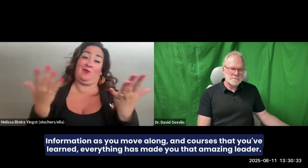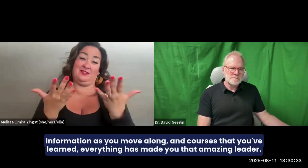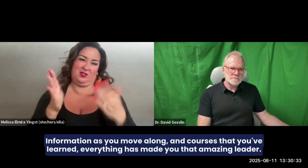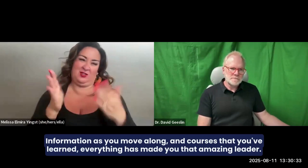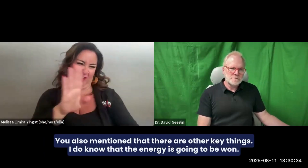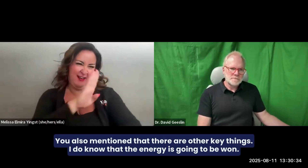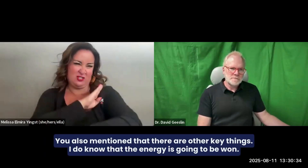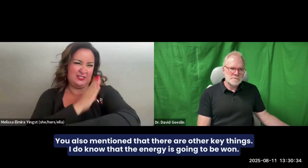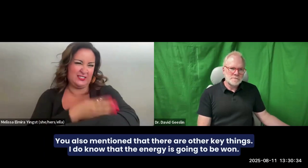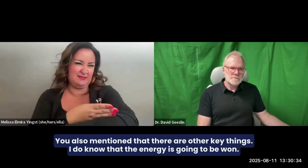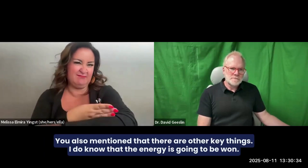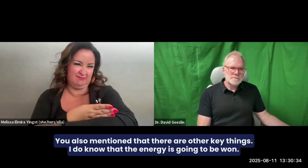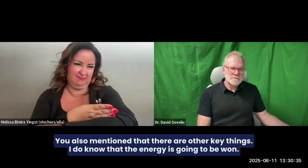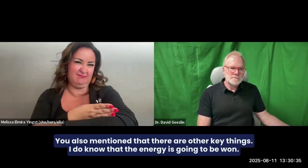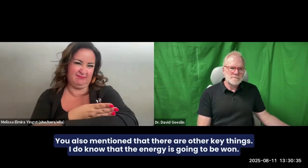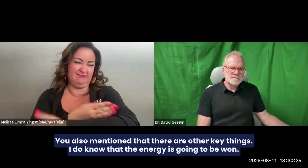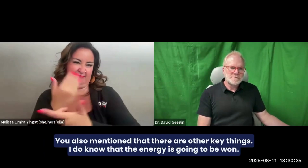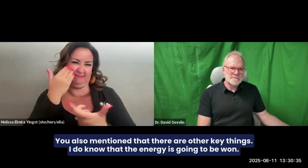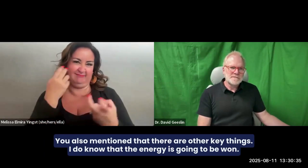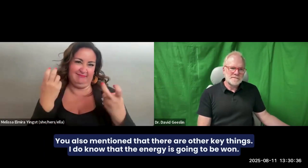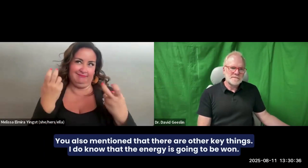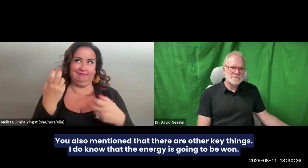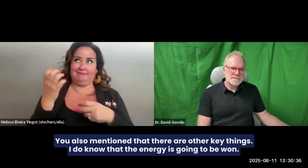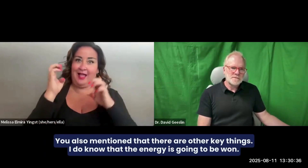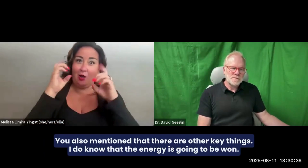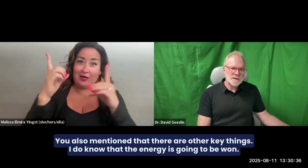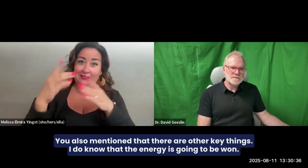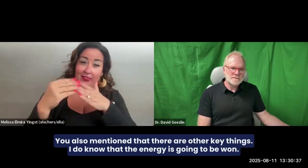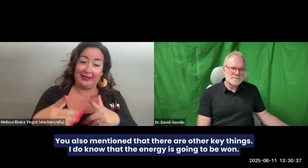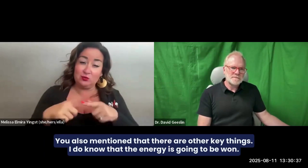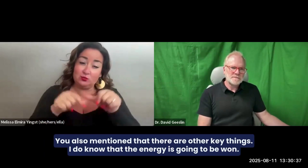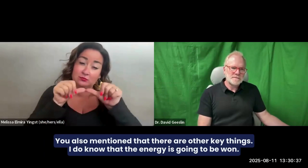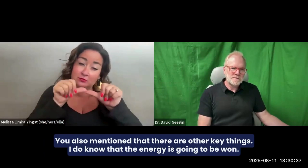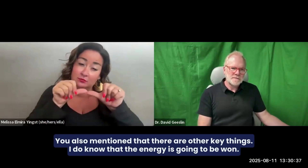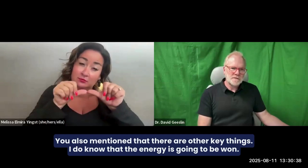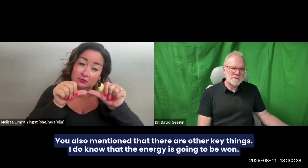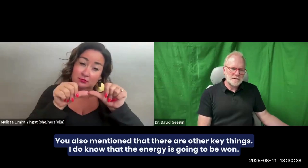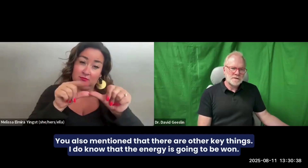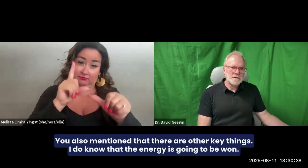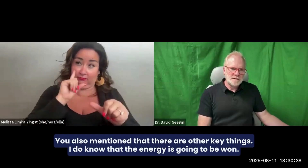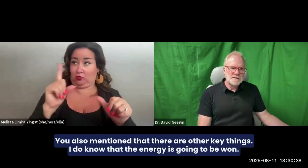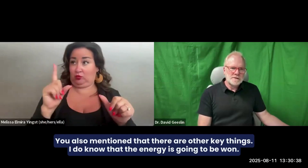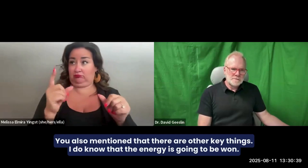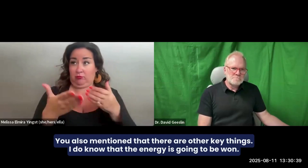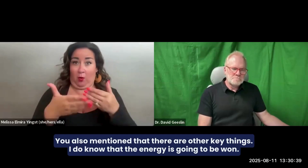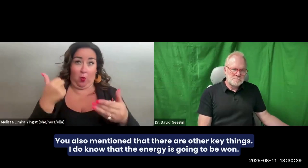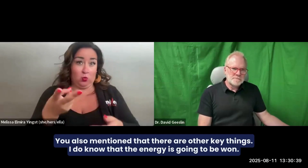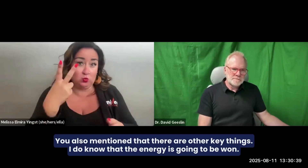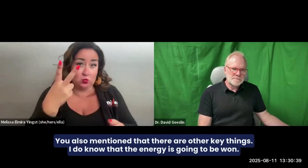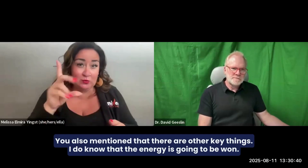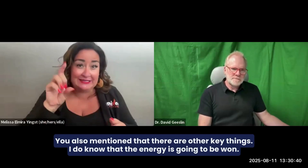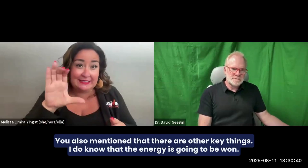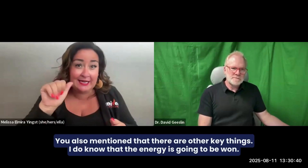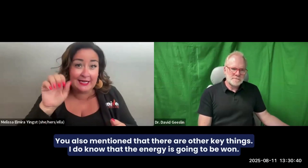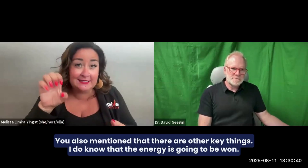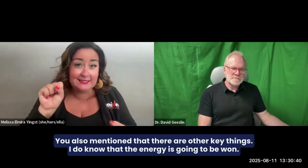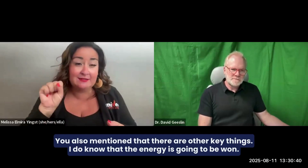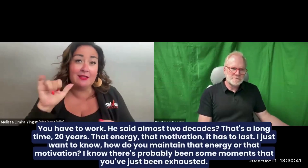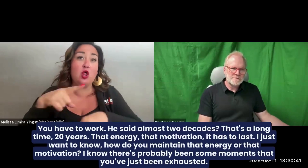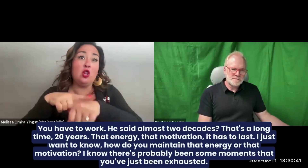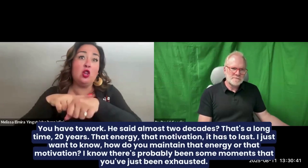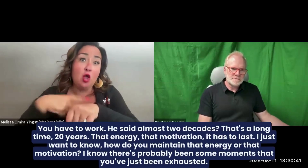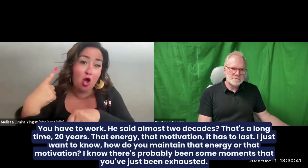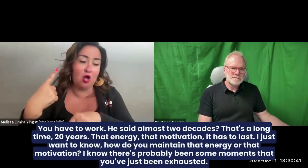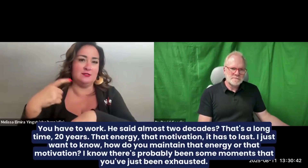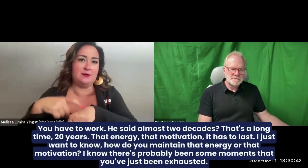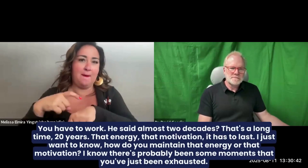amazing leader. You also mentioned that there are other key things. I do know that the energy is going to be one.